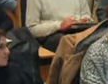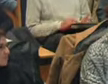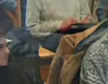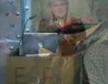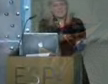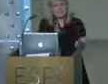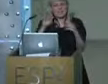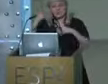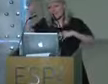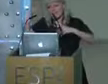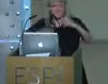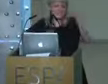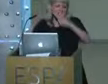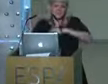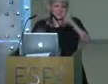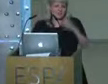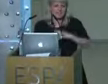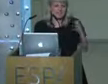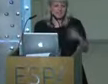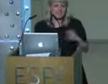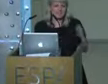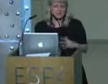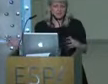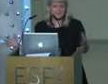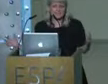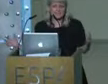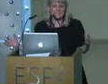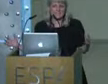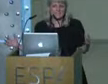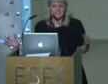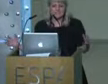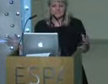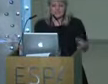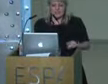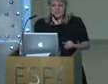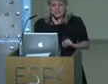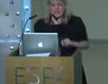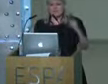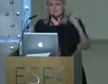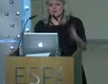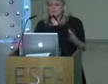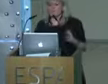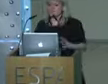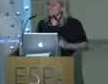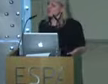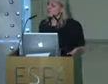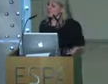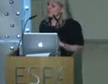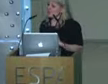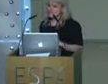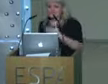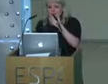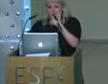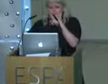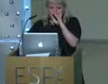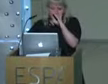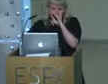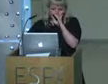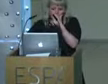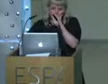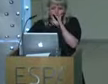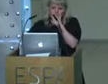IP, if you like, and changing the categories and doing all of these things. And so one of the things that we noticed was, well,